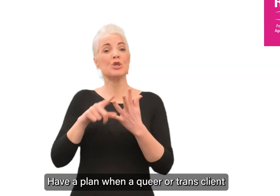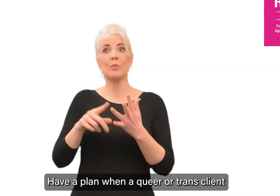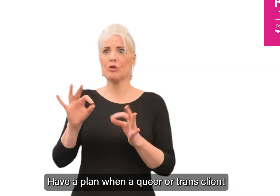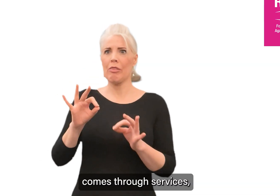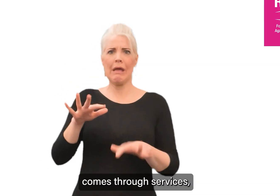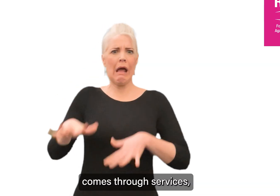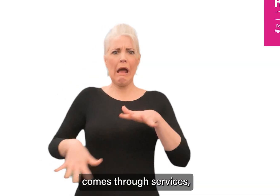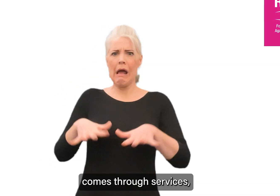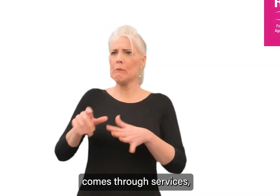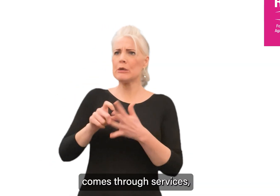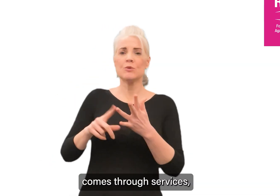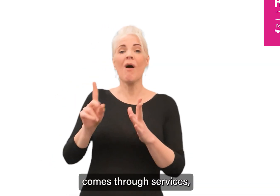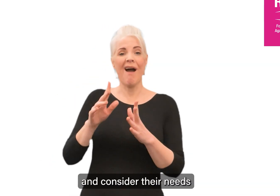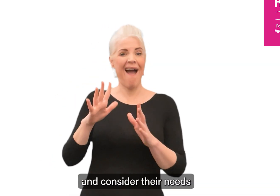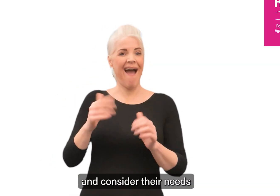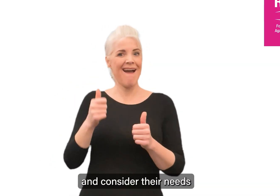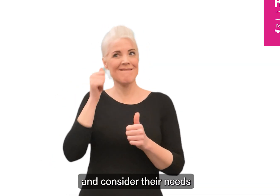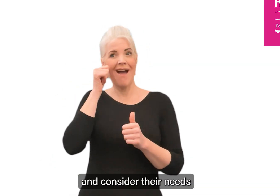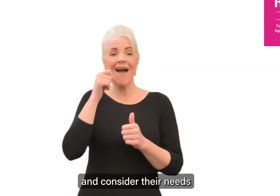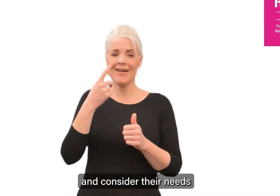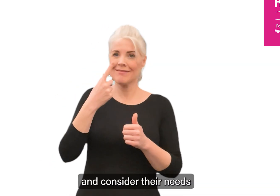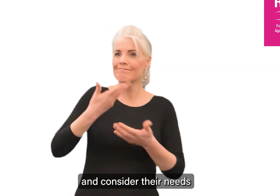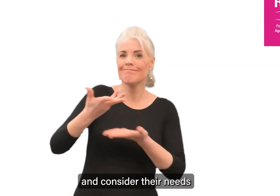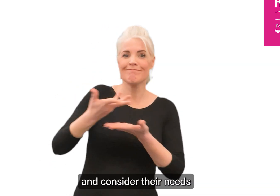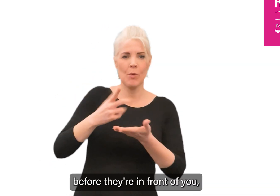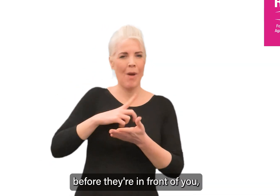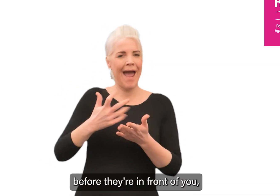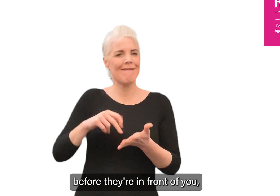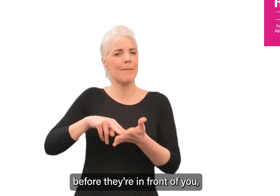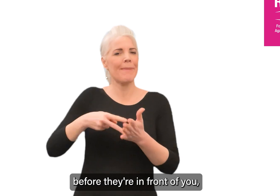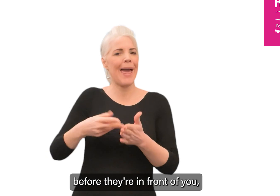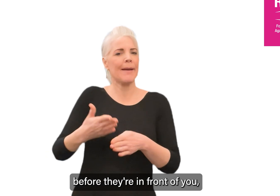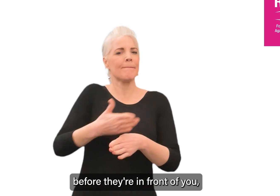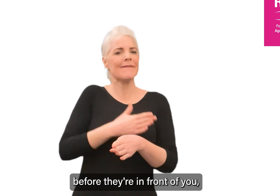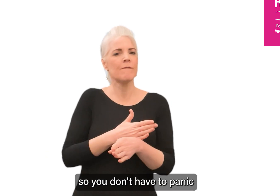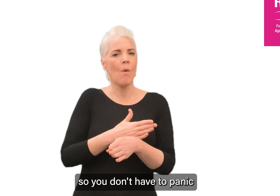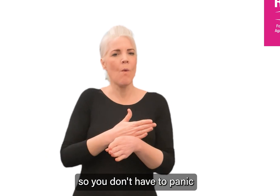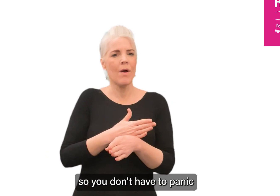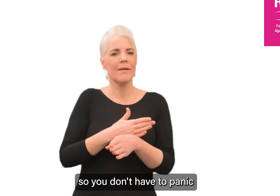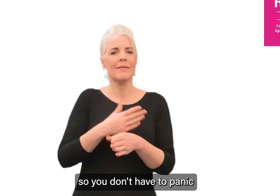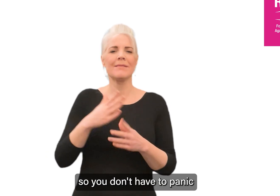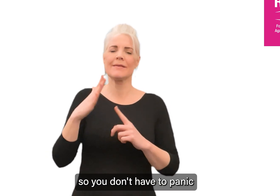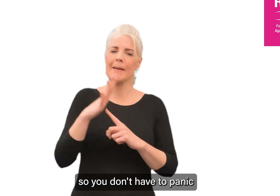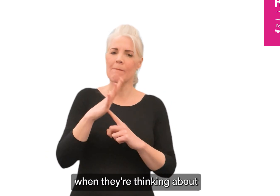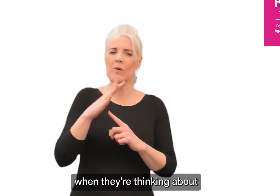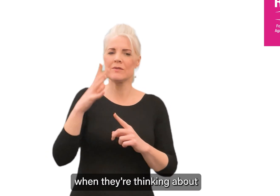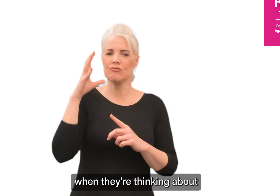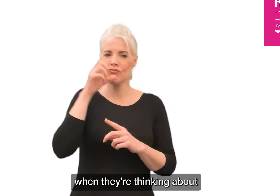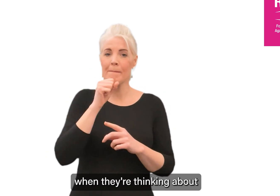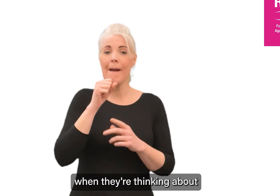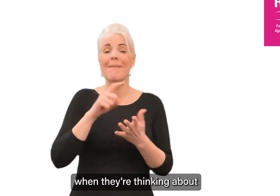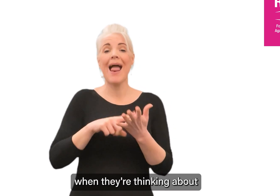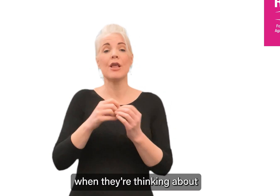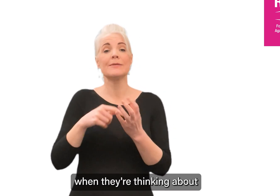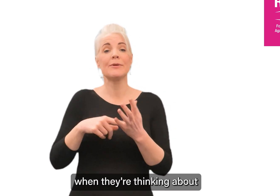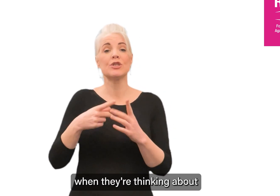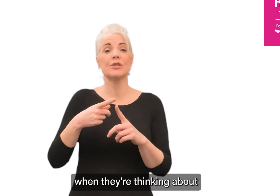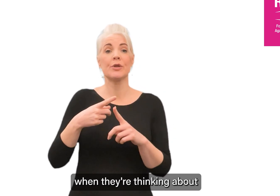or trans client comes through your services and consider their needs before they're in front of you. So you don't have to panic when they're thinking